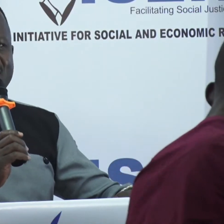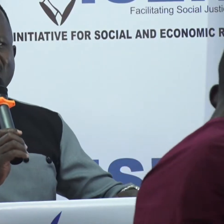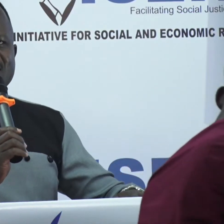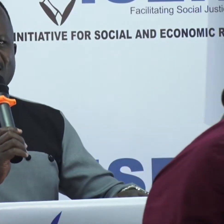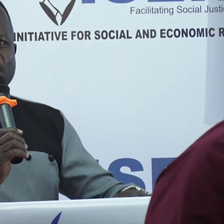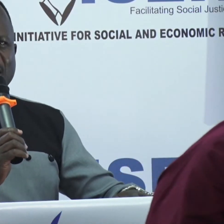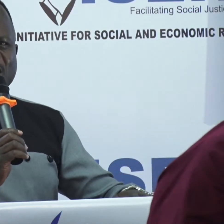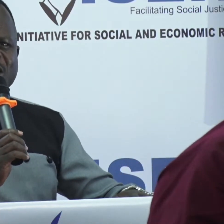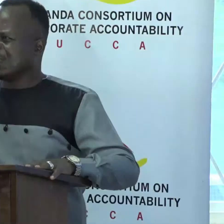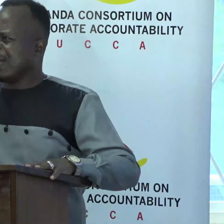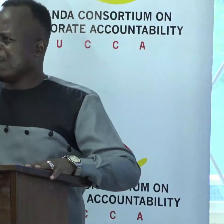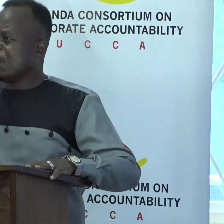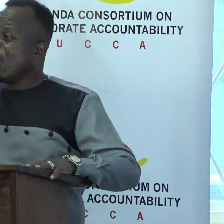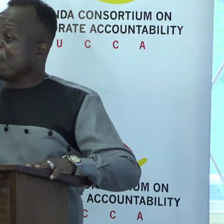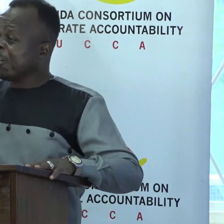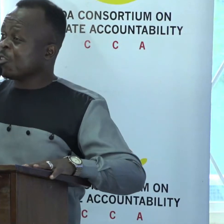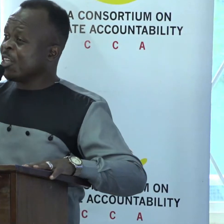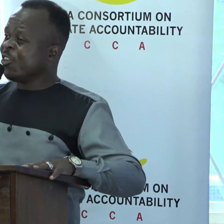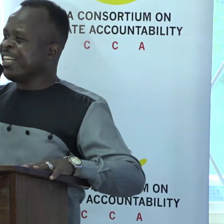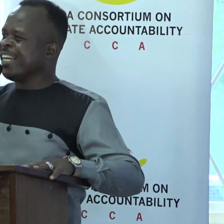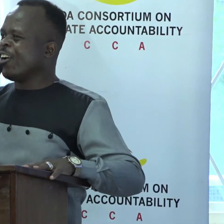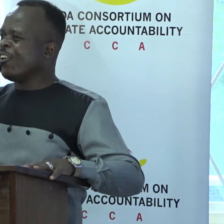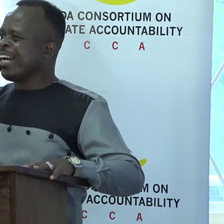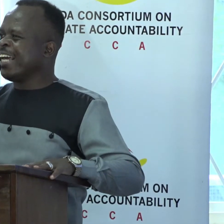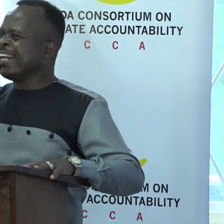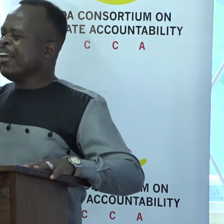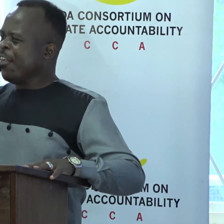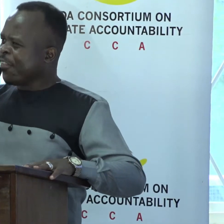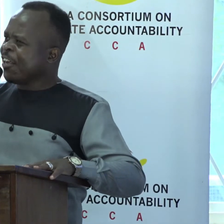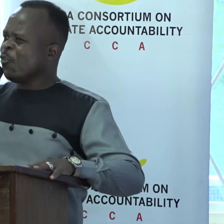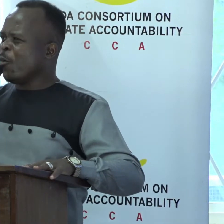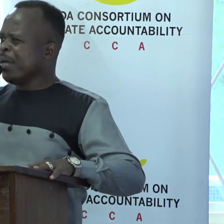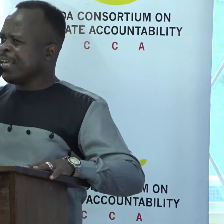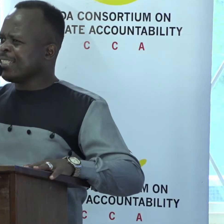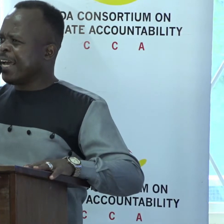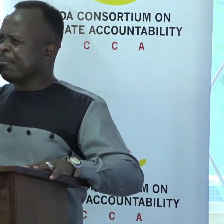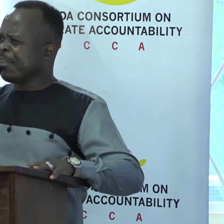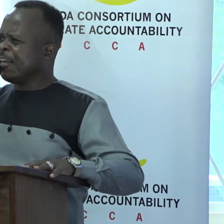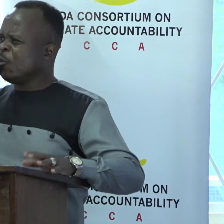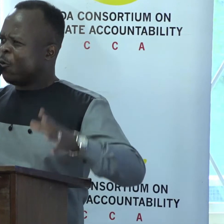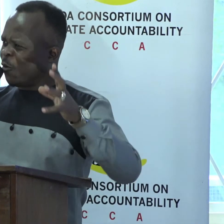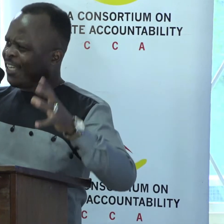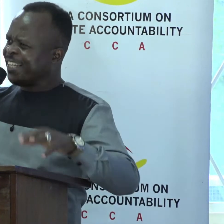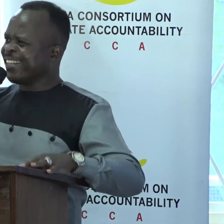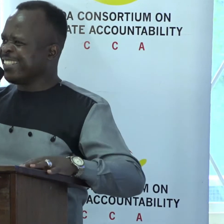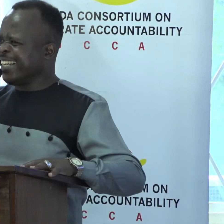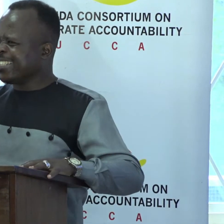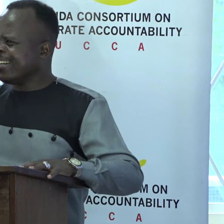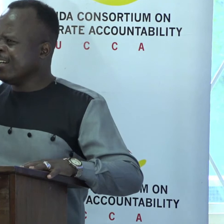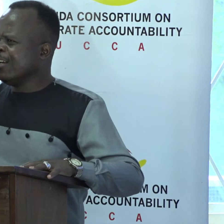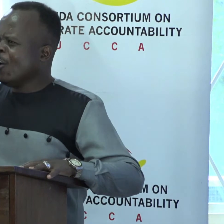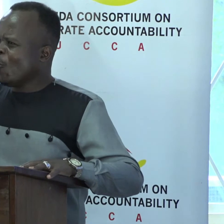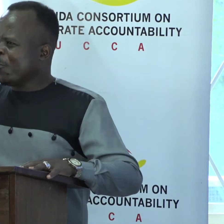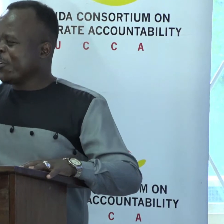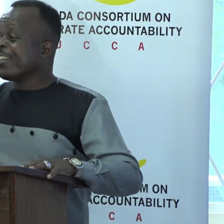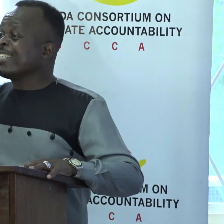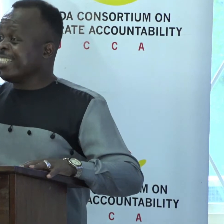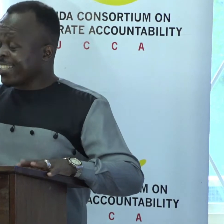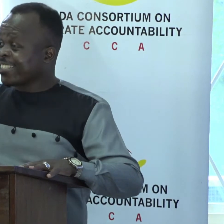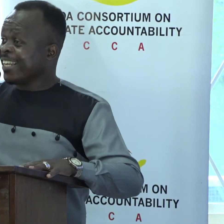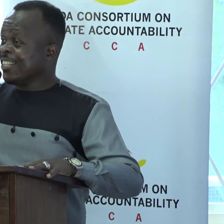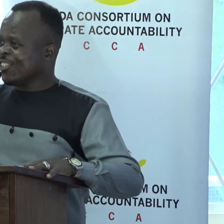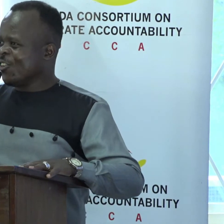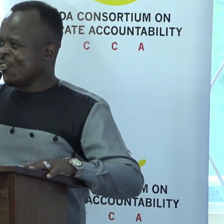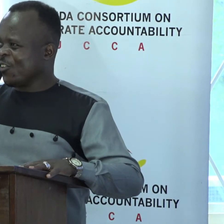Conference. It is a pleasure to have you. Our friends who are joining in online, thank you for making time. Thank you for finding that data. We pray that